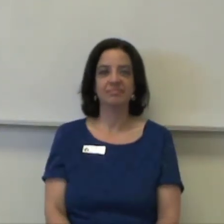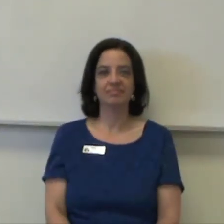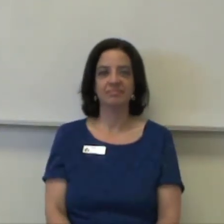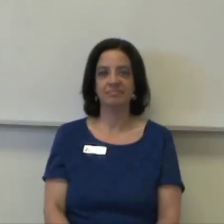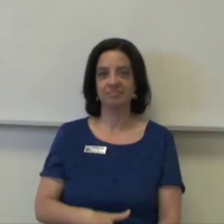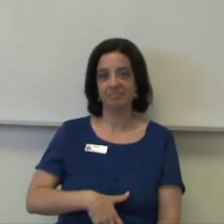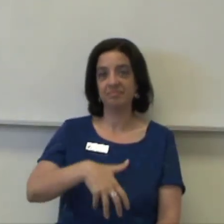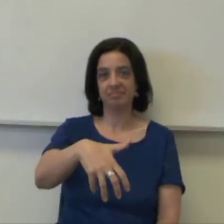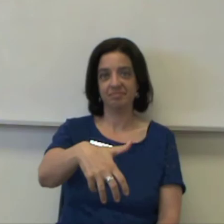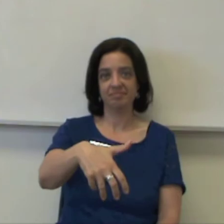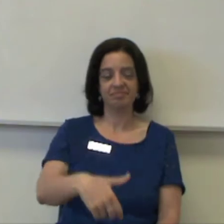pregnant.